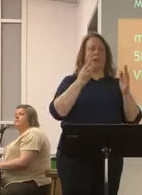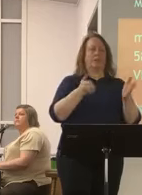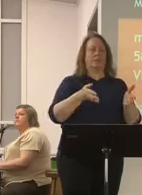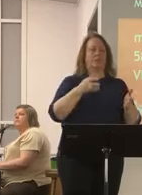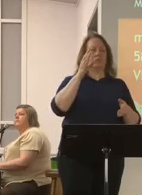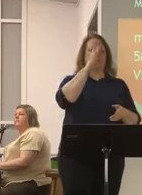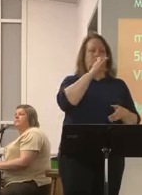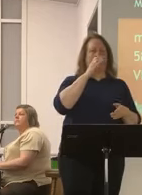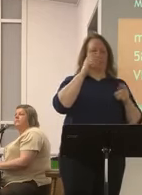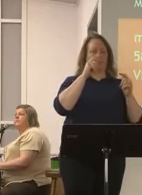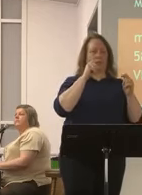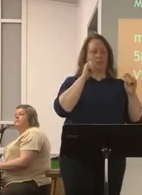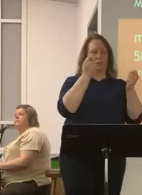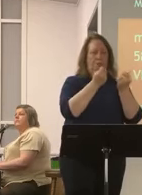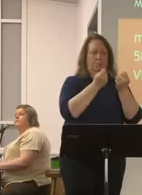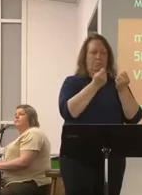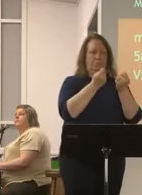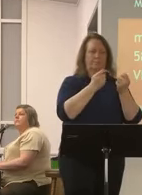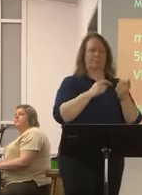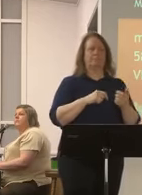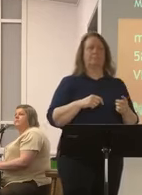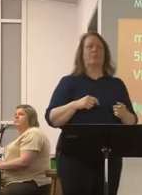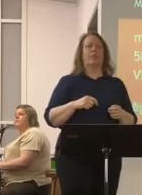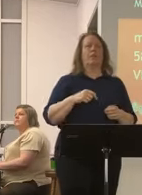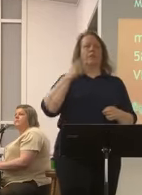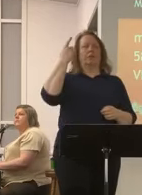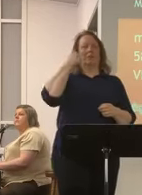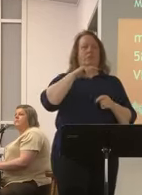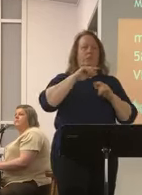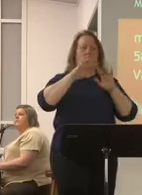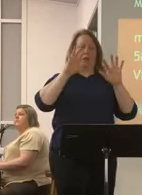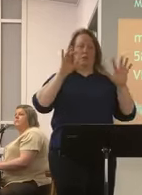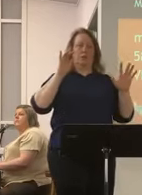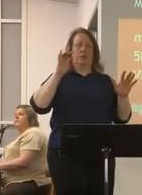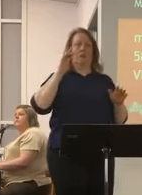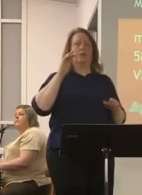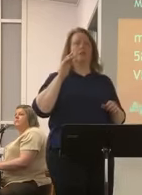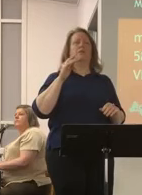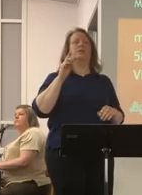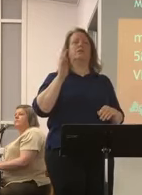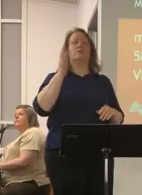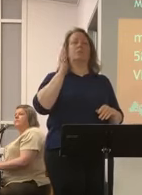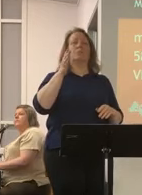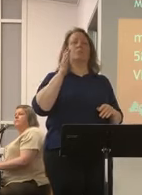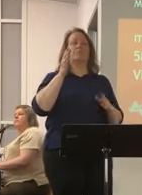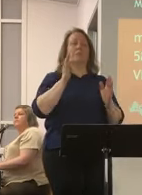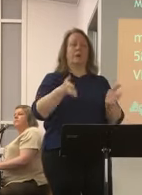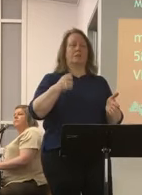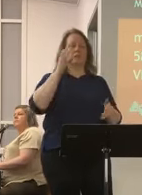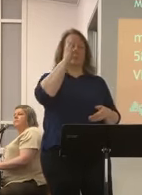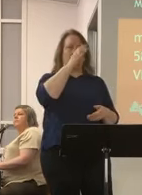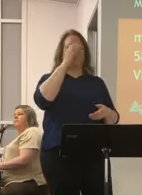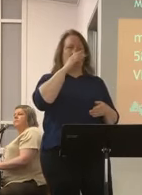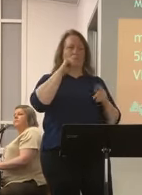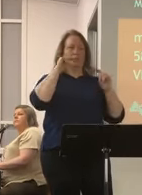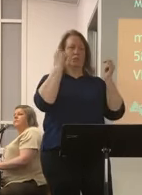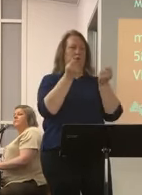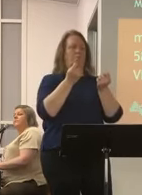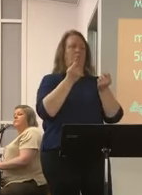this point. Now, one of the things for clarity about the pastor search team, they will not select the next